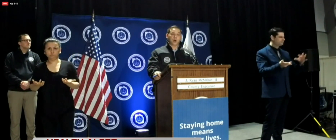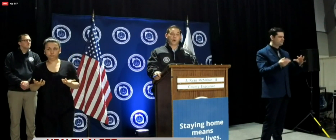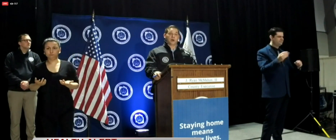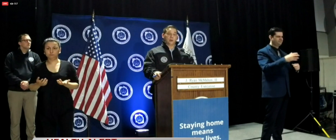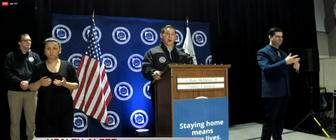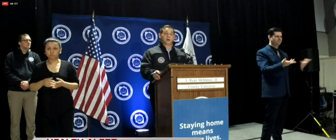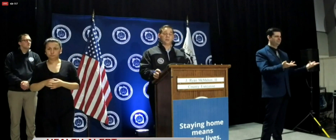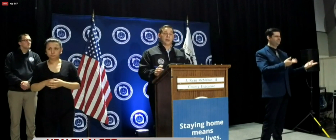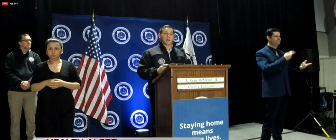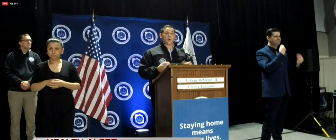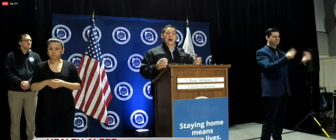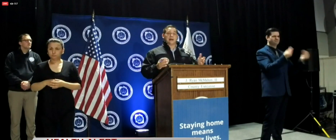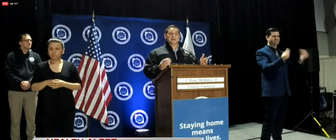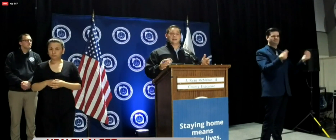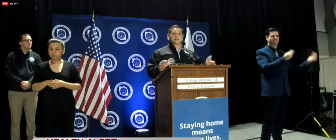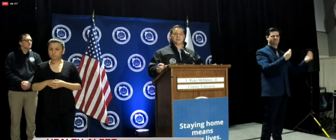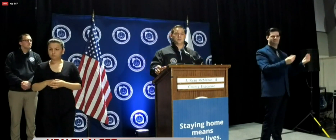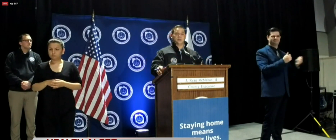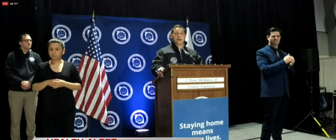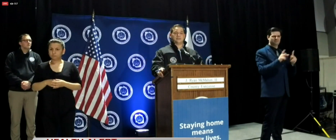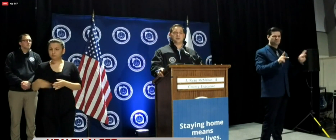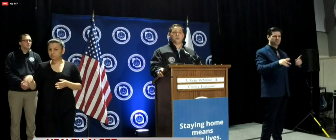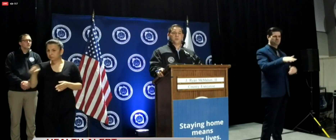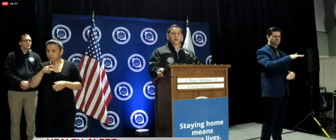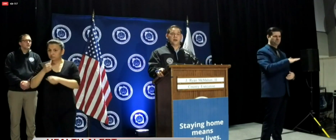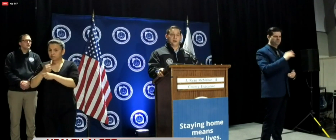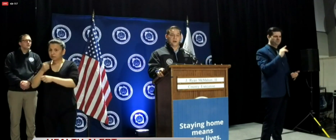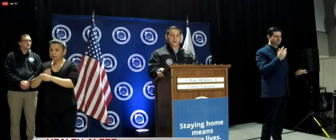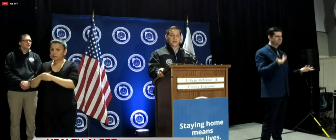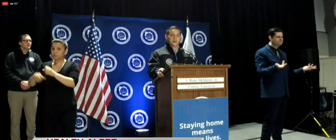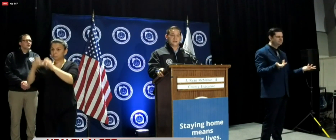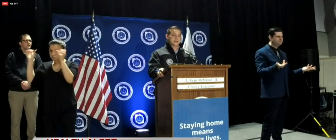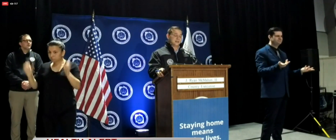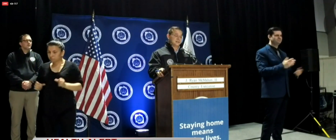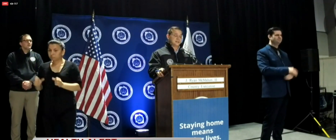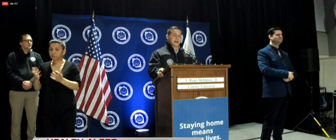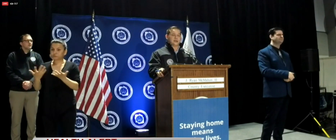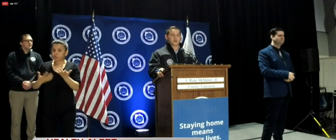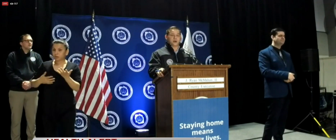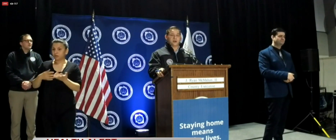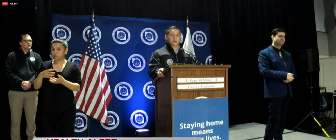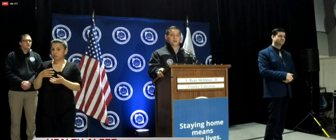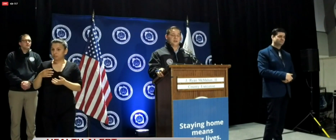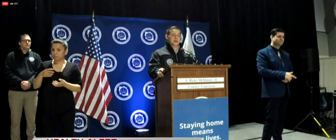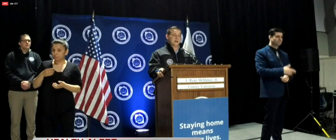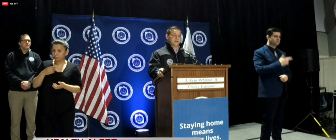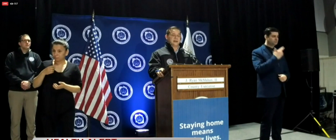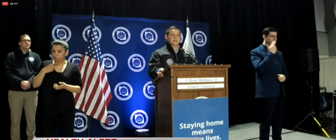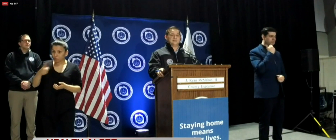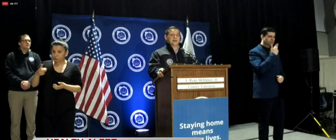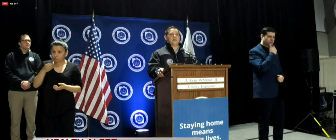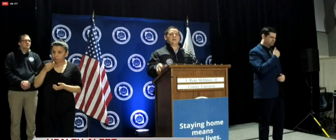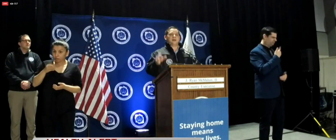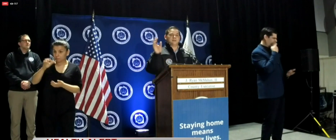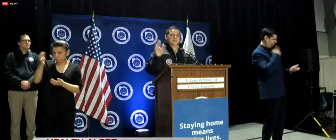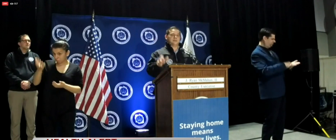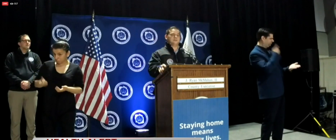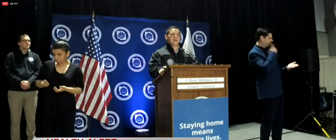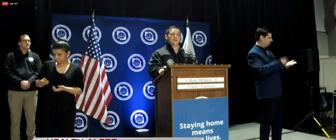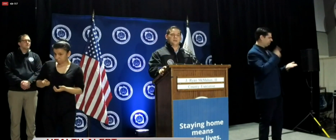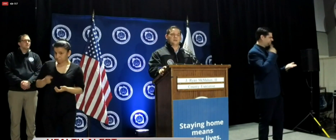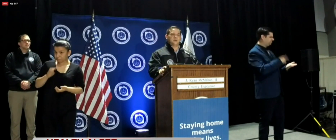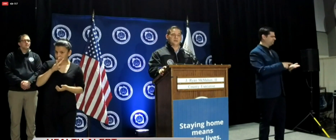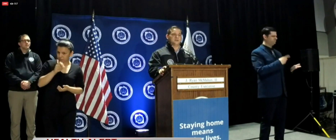but alarmed by the quantities that they're being asked to prepare, and saying this is contrary. Now, they're not telling us